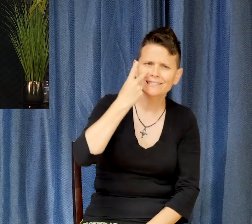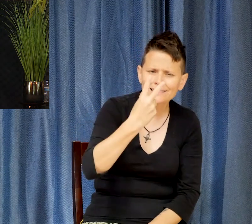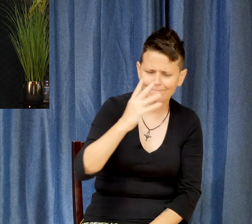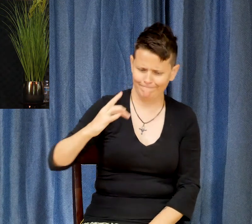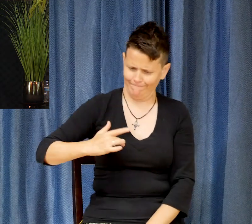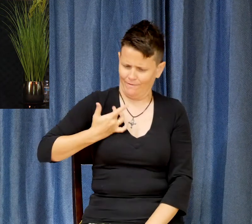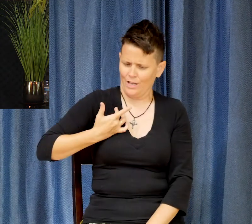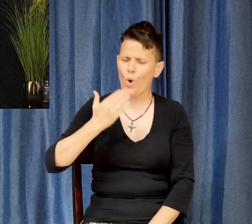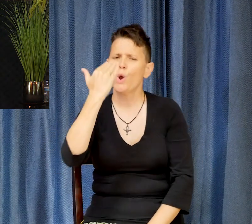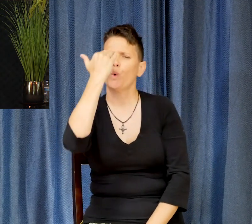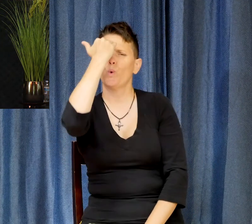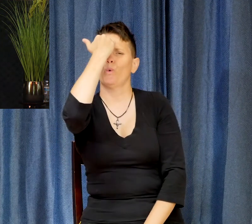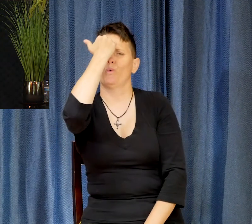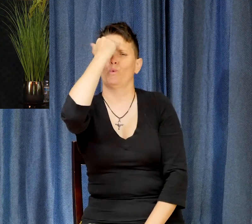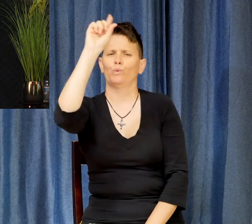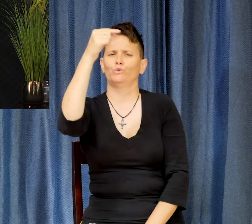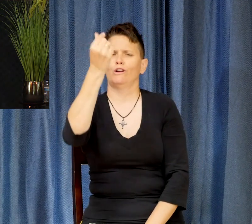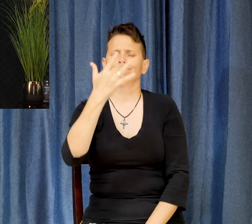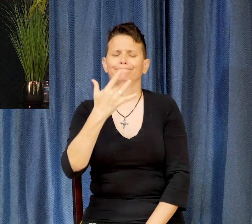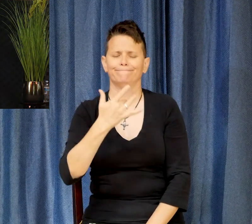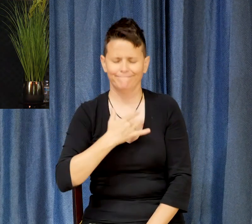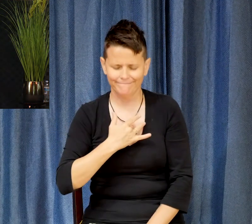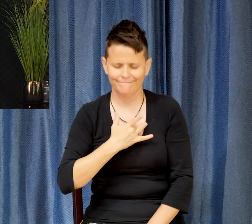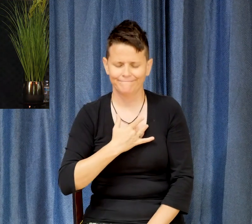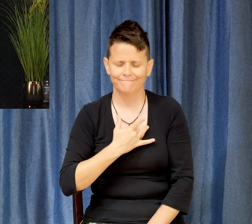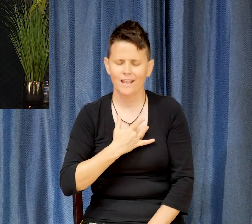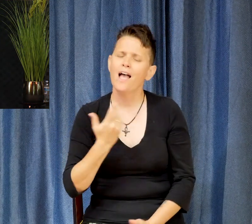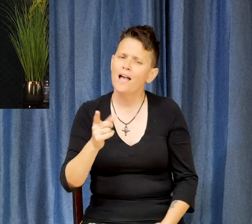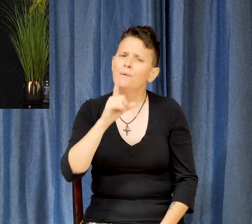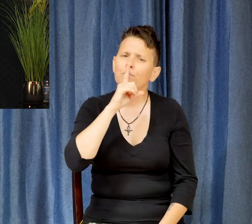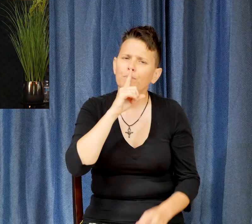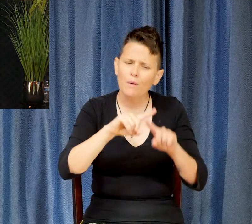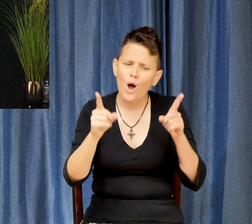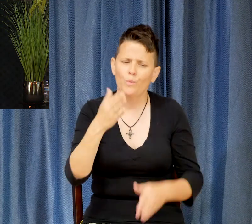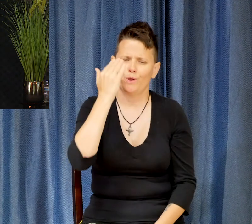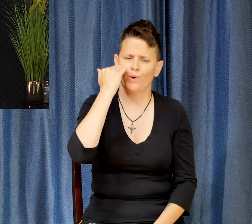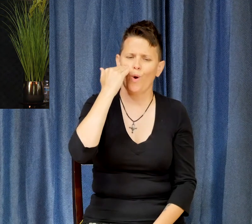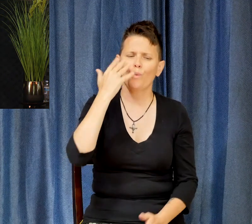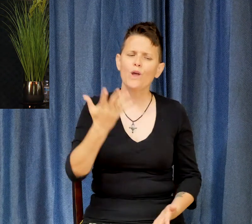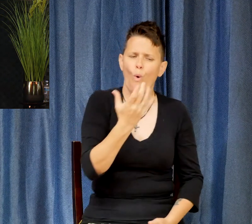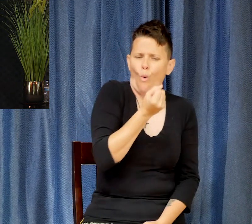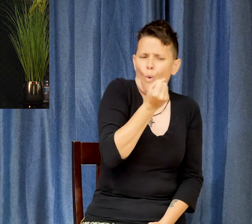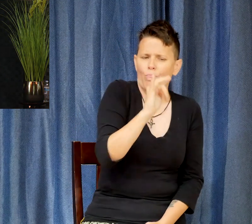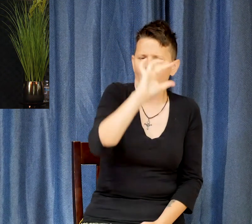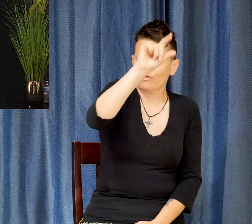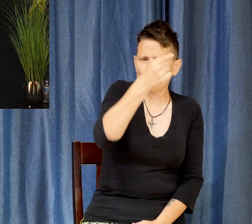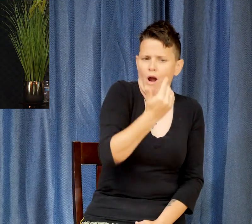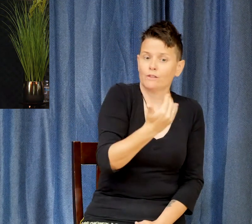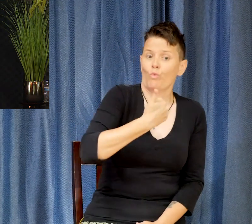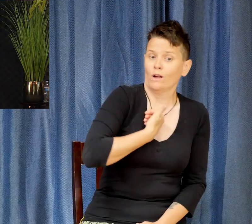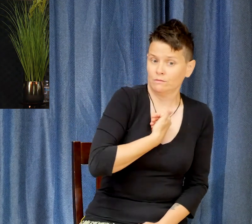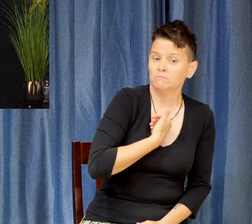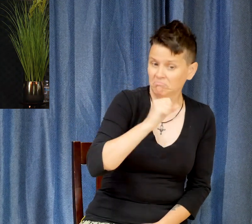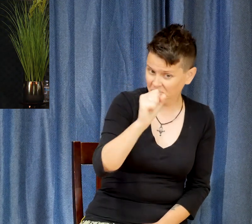it. And most of all, we willingly see and feel and hold that grace for ourselves and for each